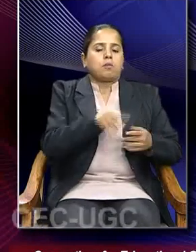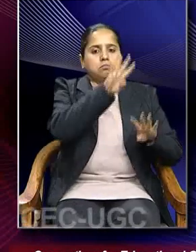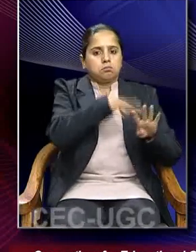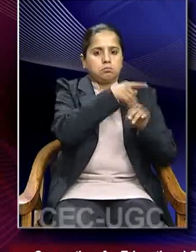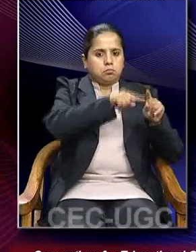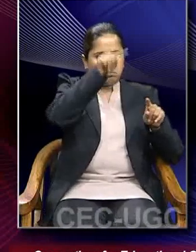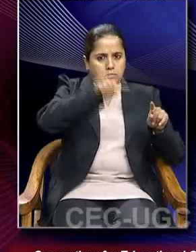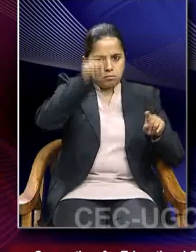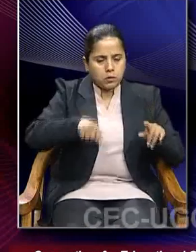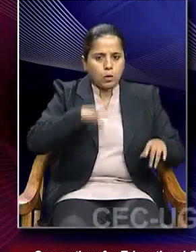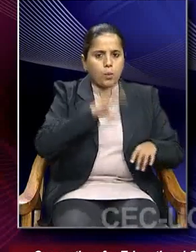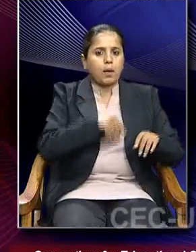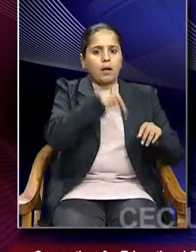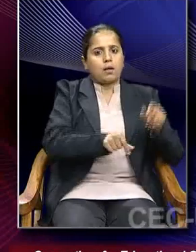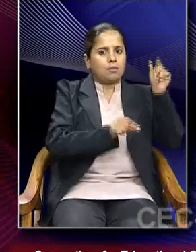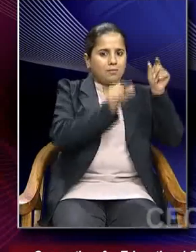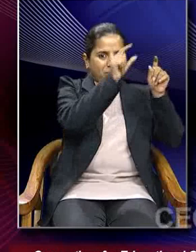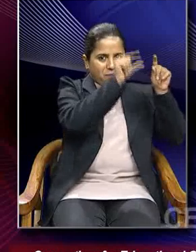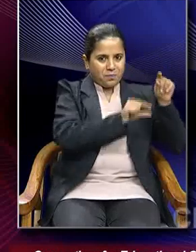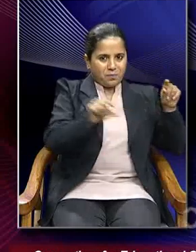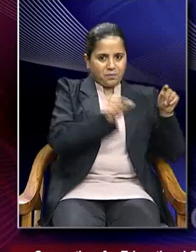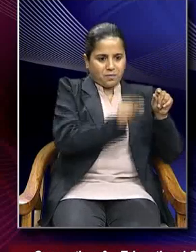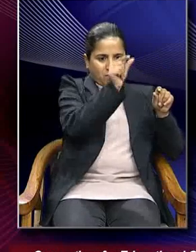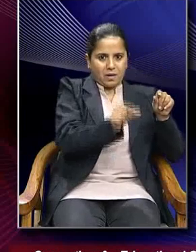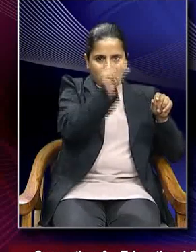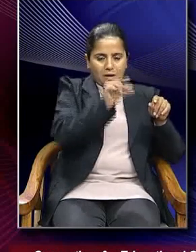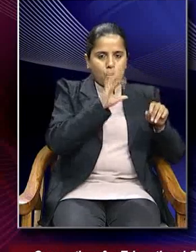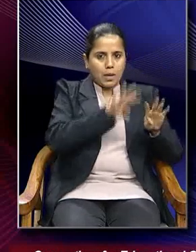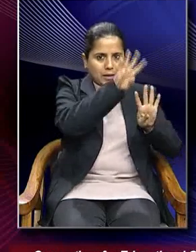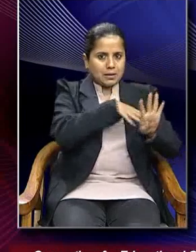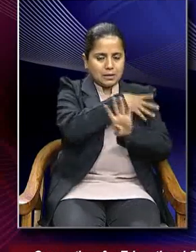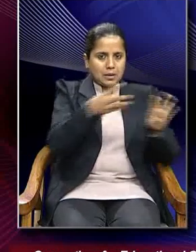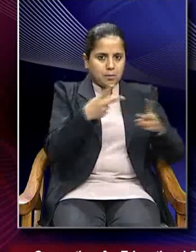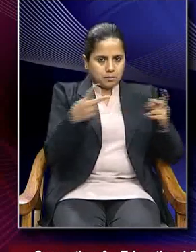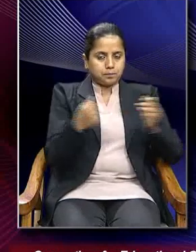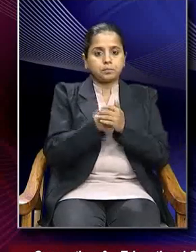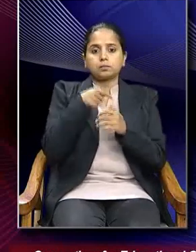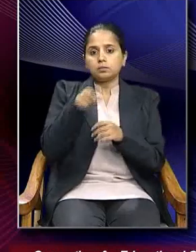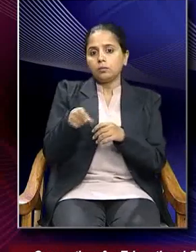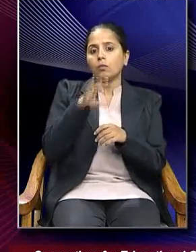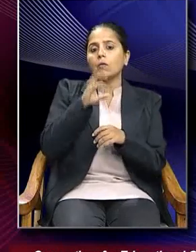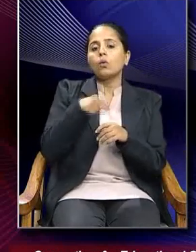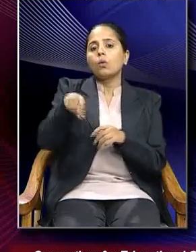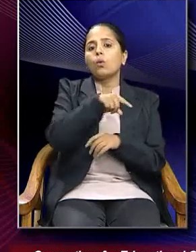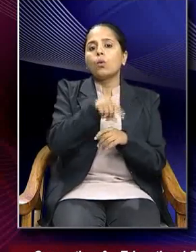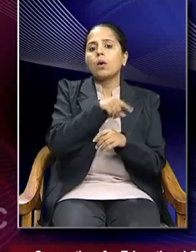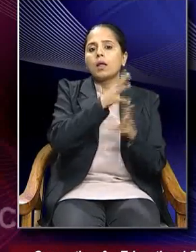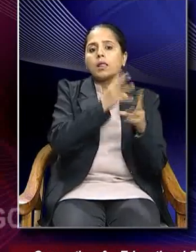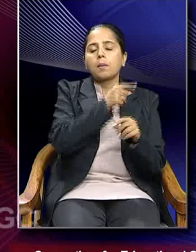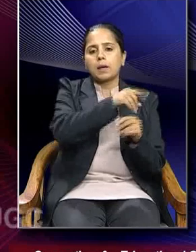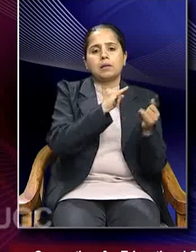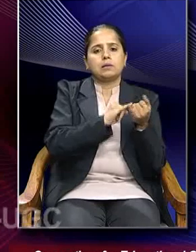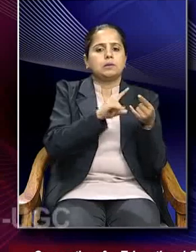graphs, frequency tables, and such things. Quantitative are generally coming in from